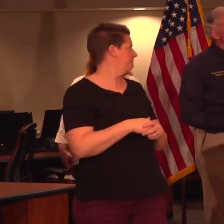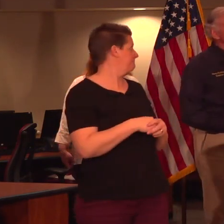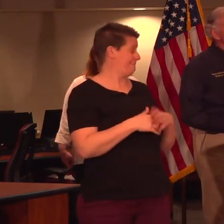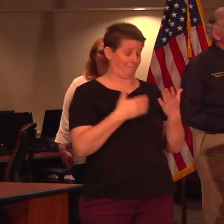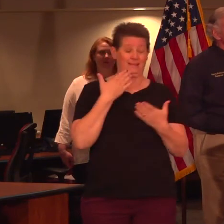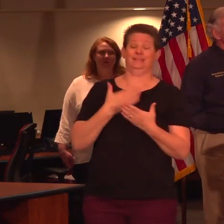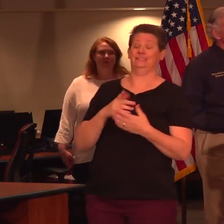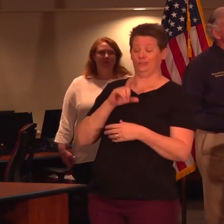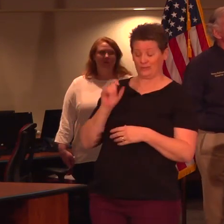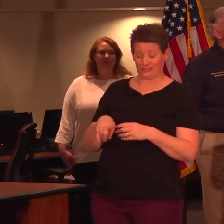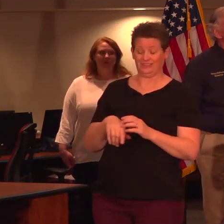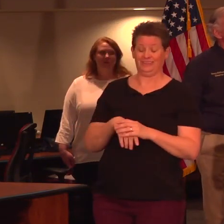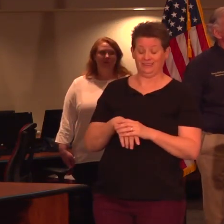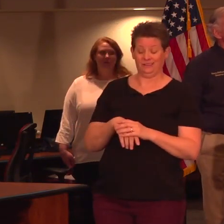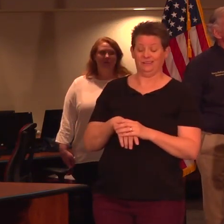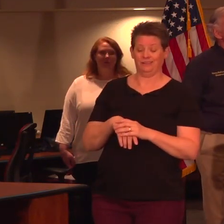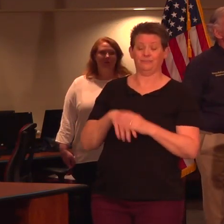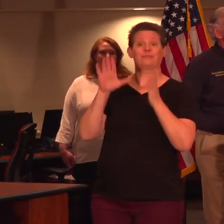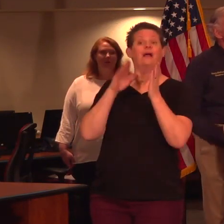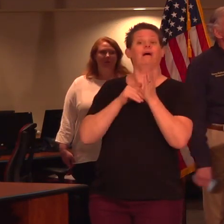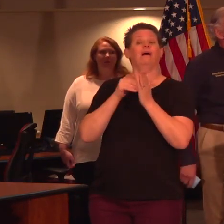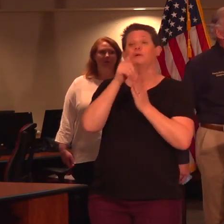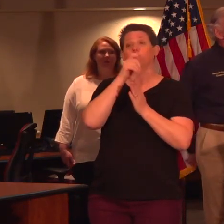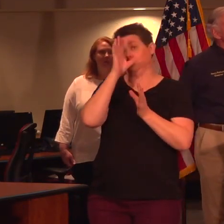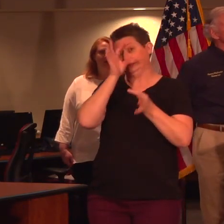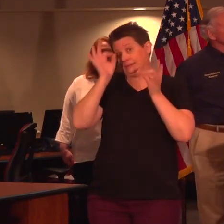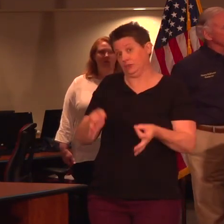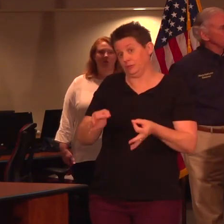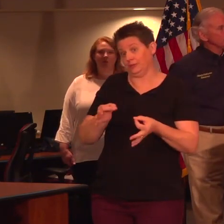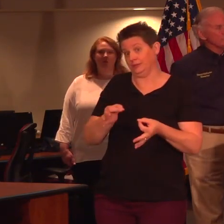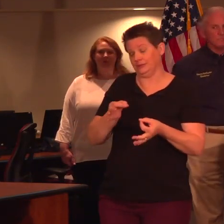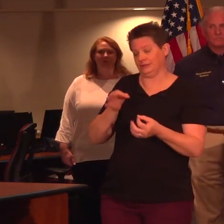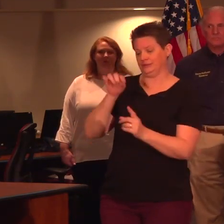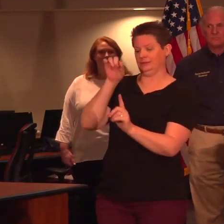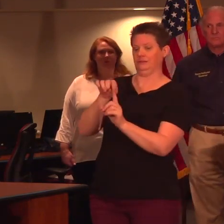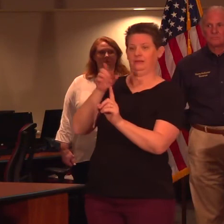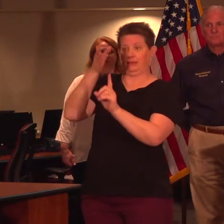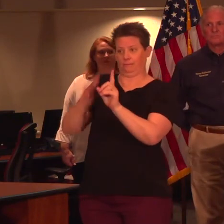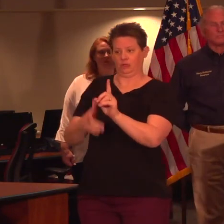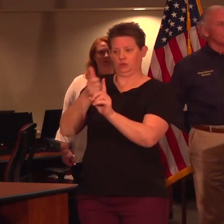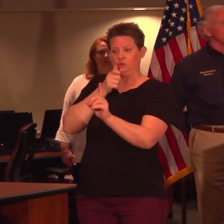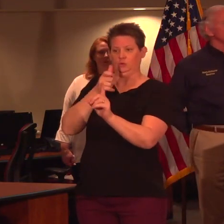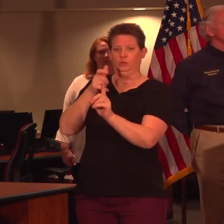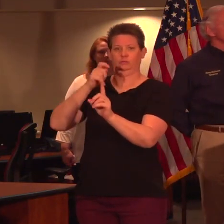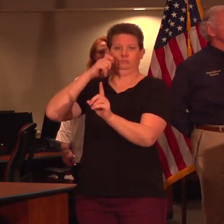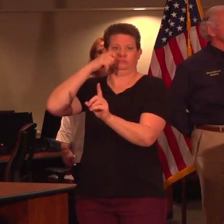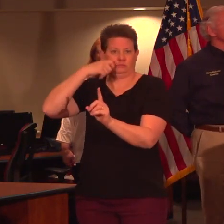It's a good question. Often it is determined by this location of where the test has been